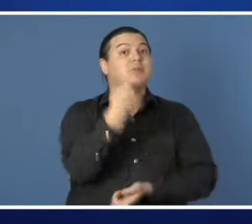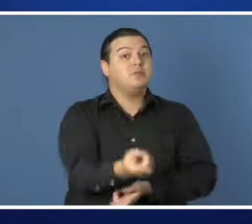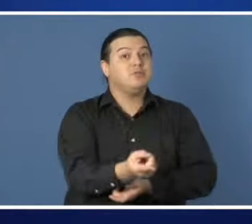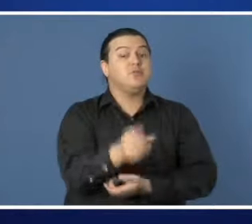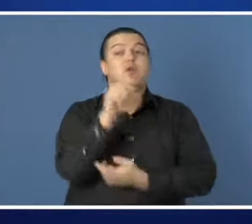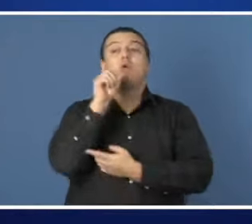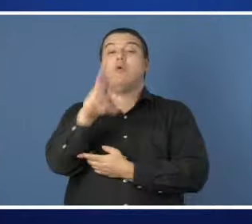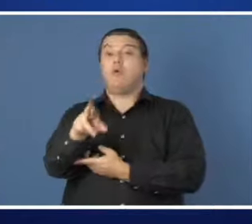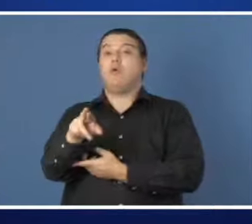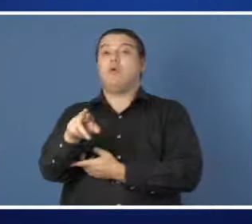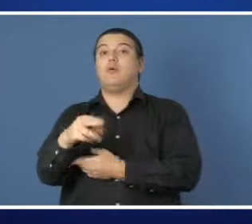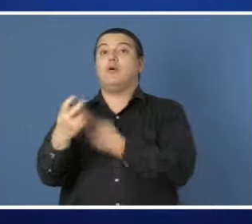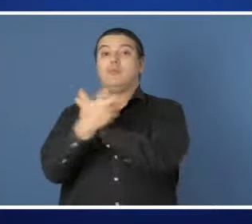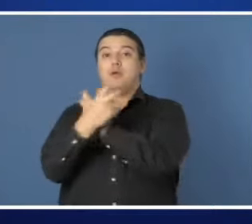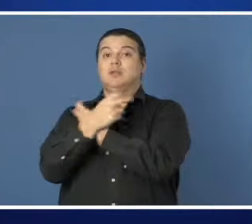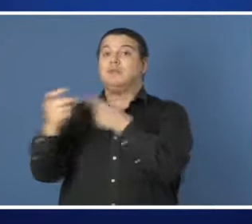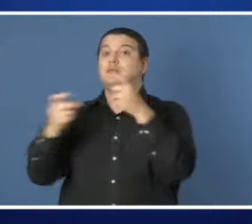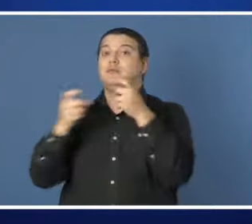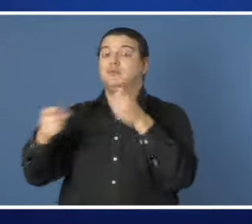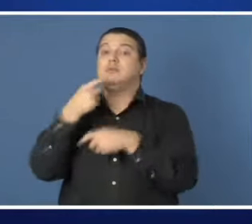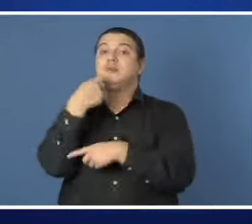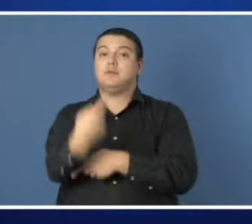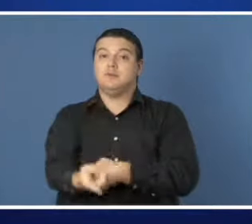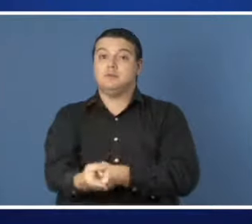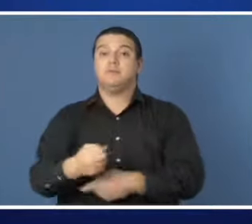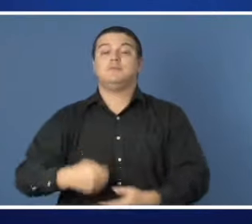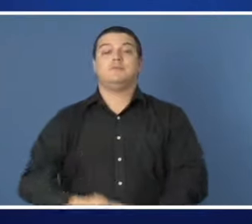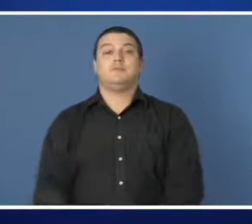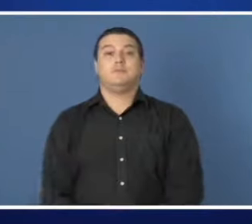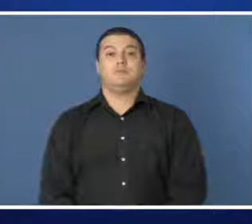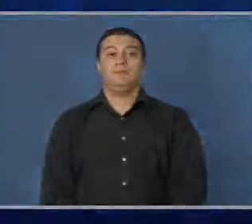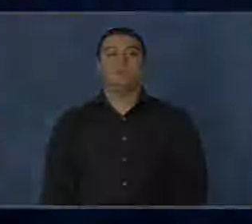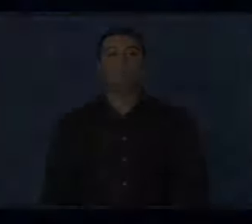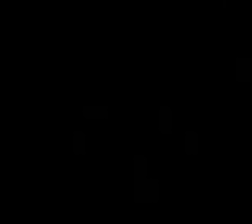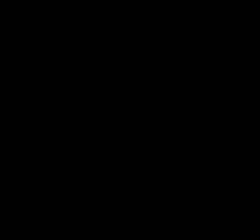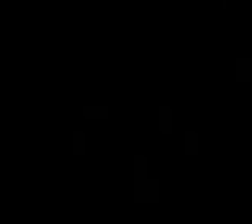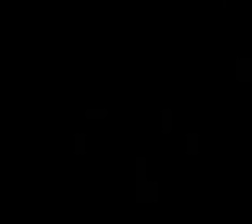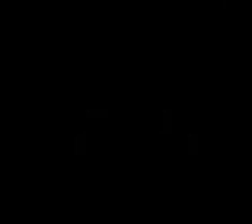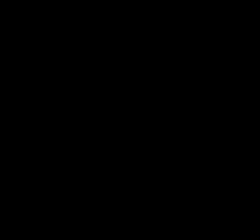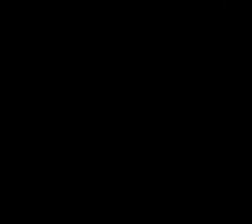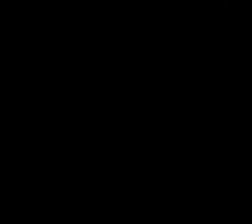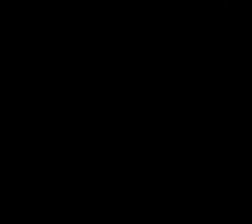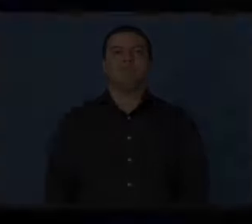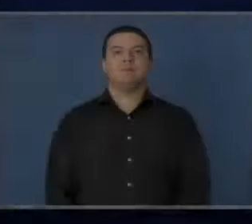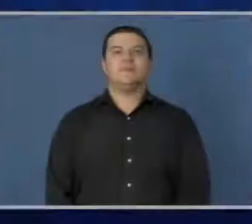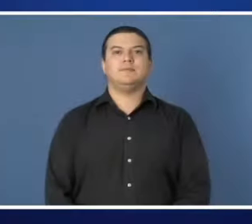control.